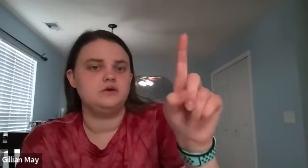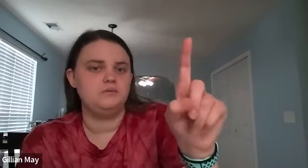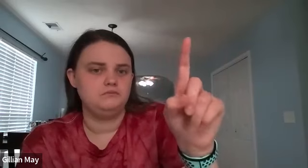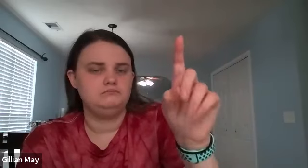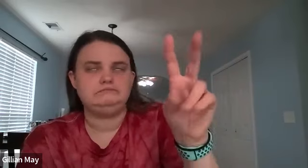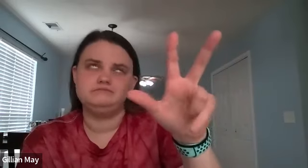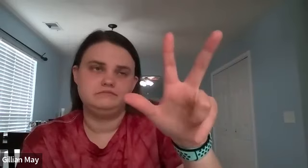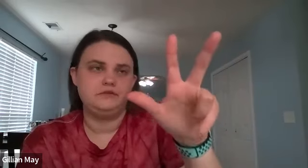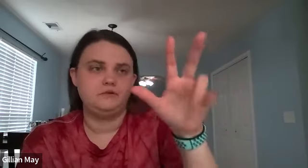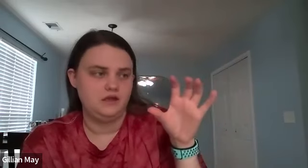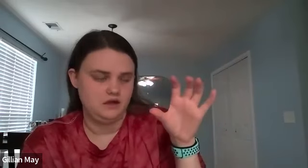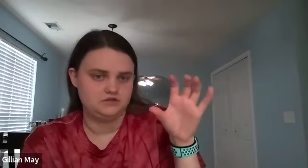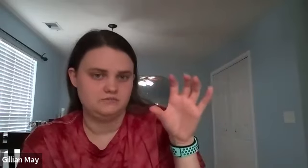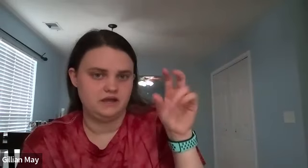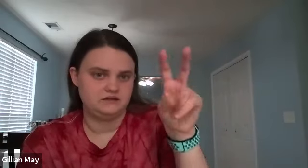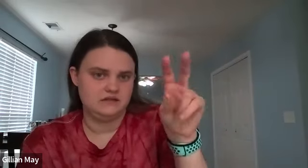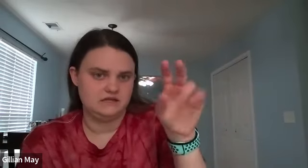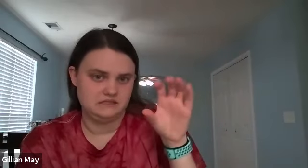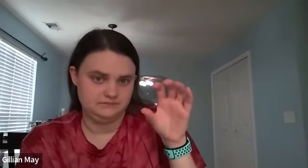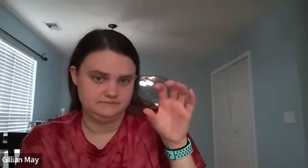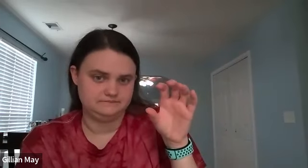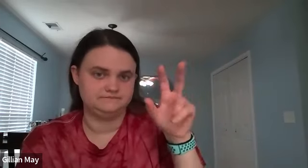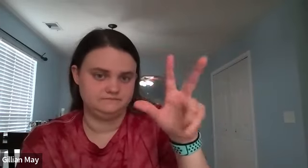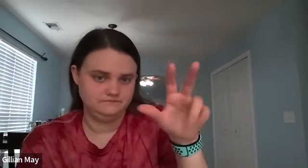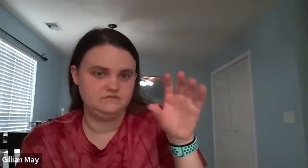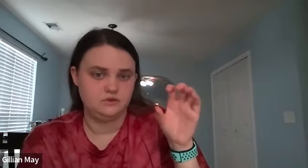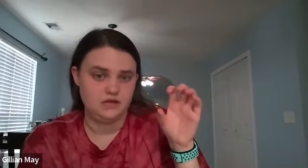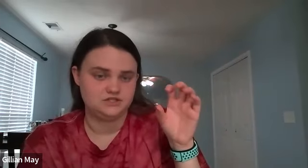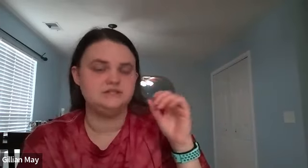go 300 back into that C. 300.